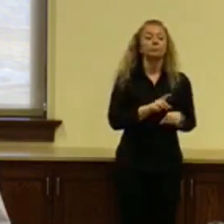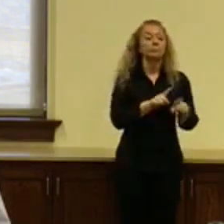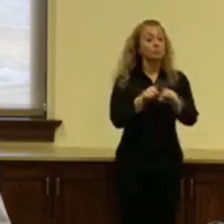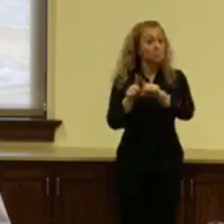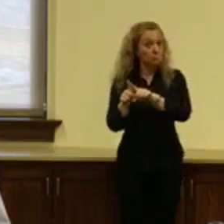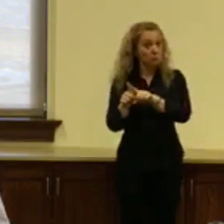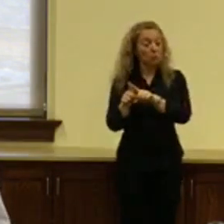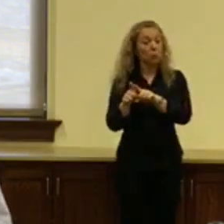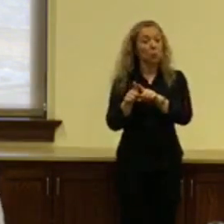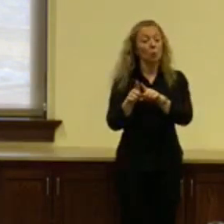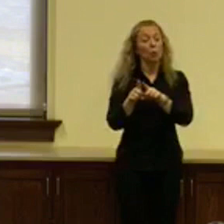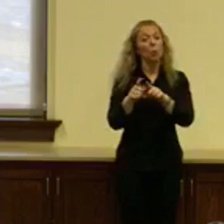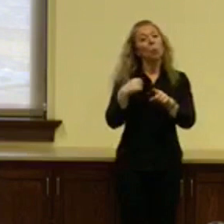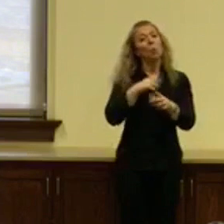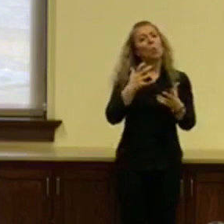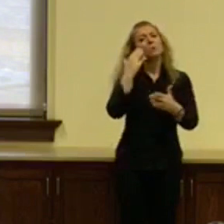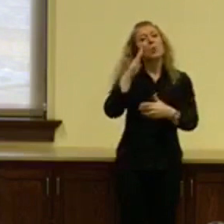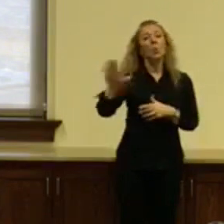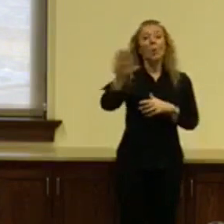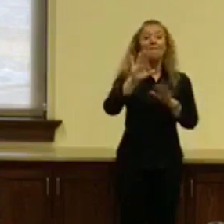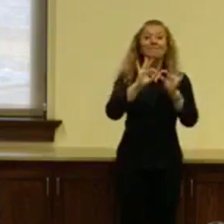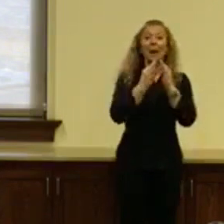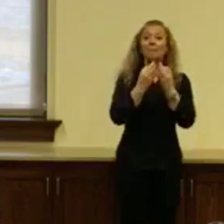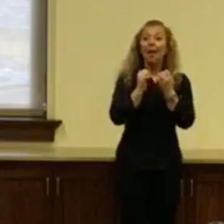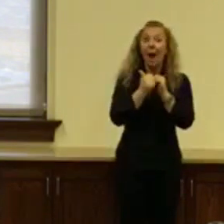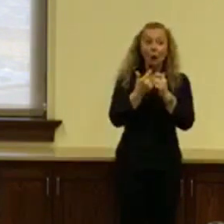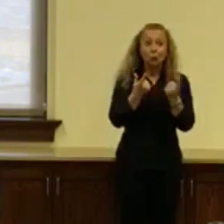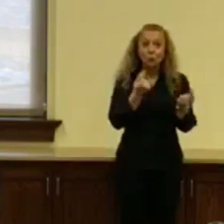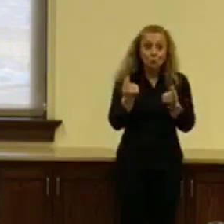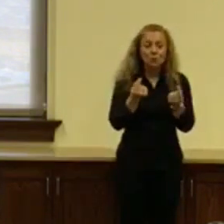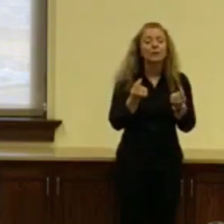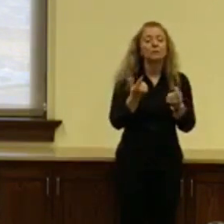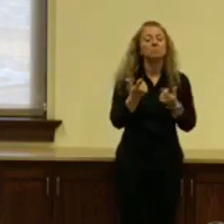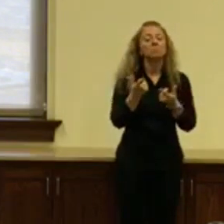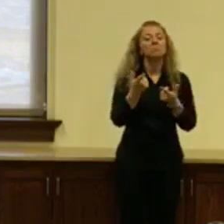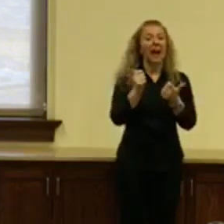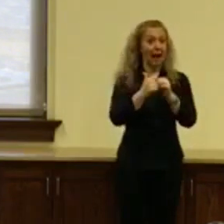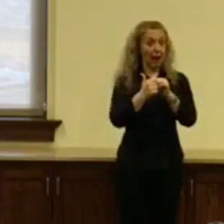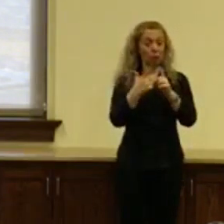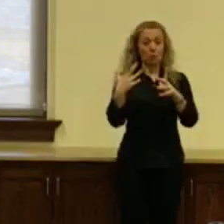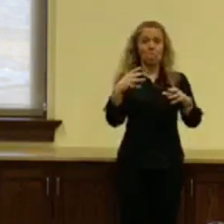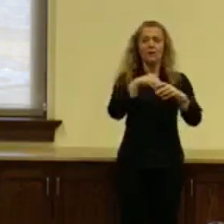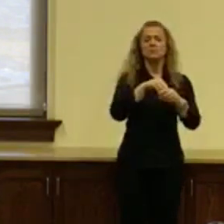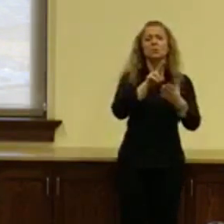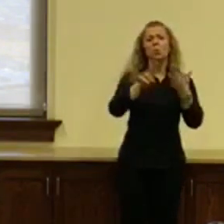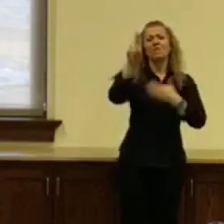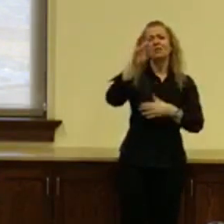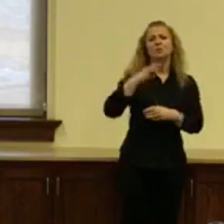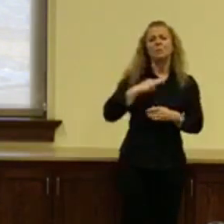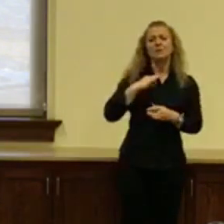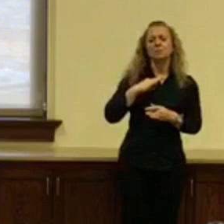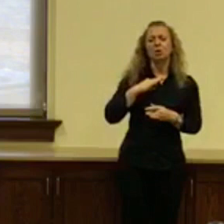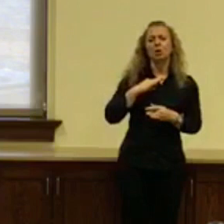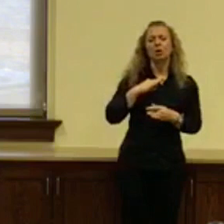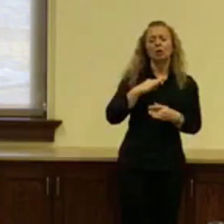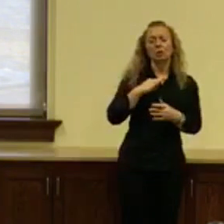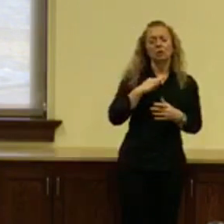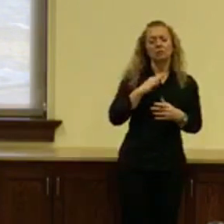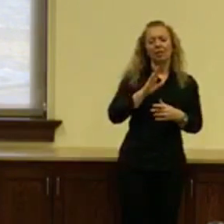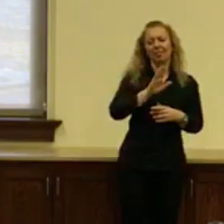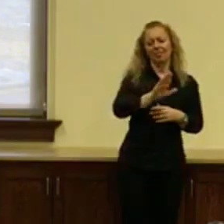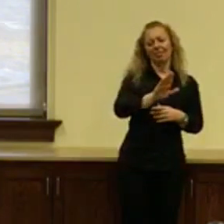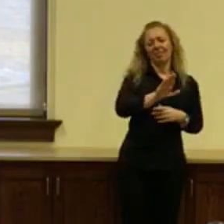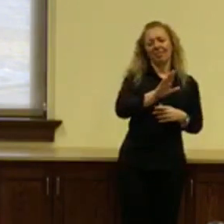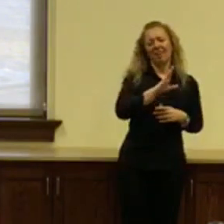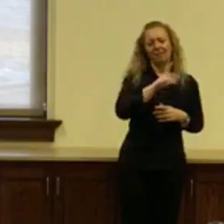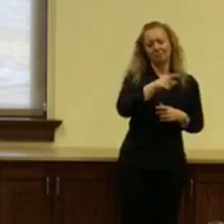know how you and your family are doing is to participate in a University of Pittsburgh and in partnership with lots of organizations